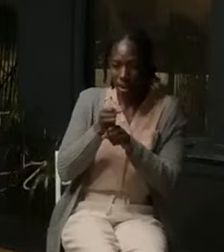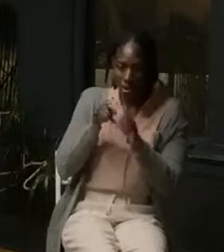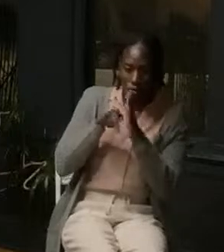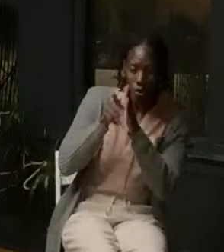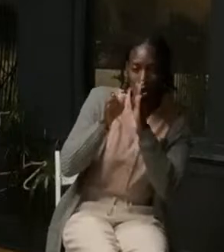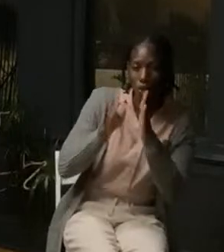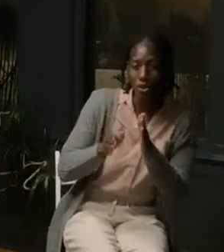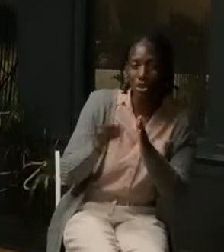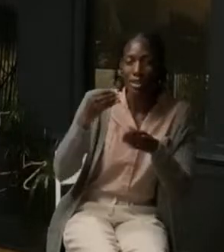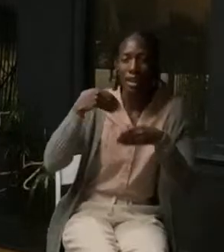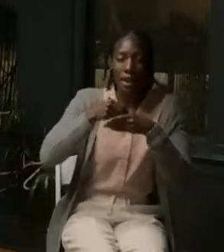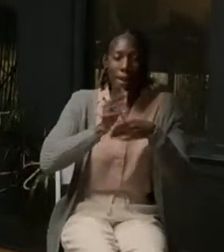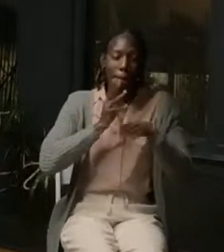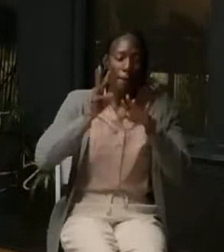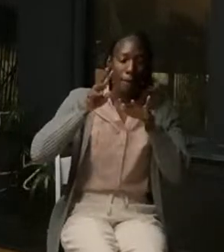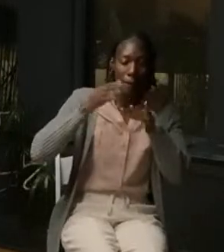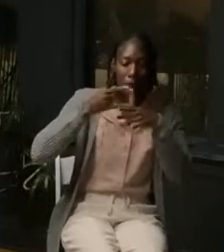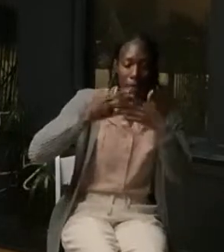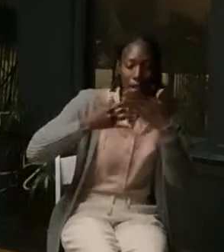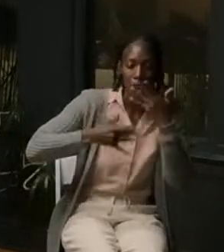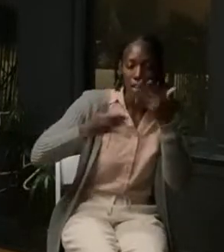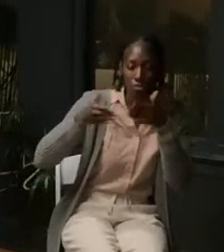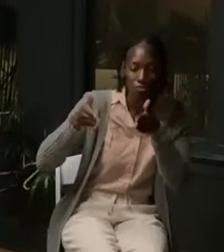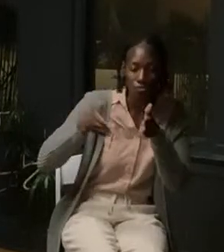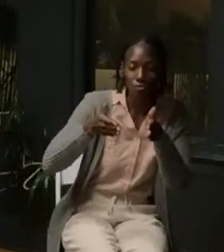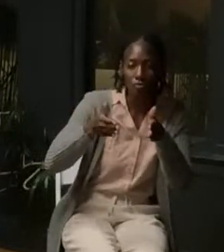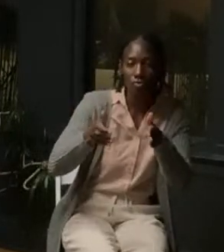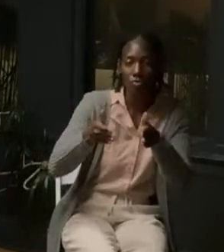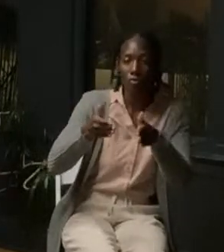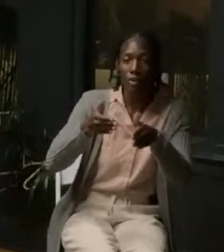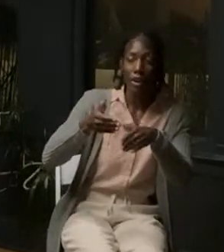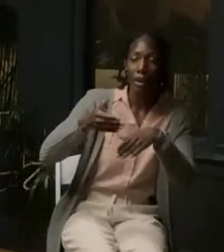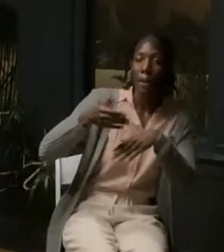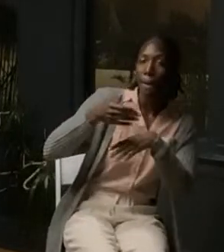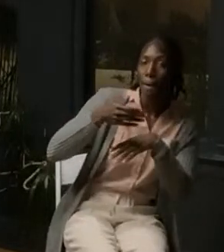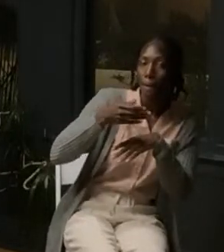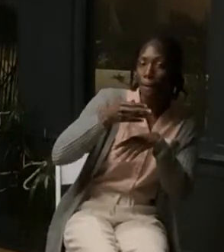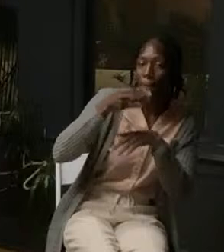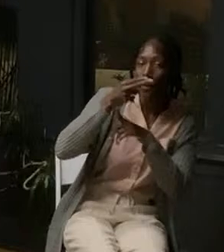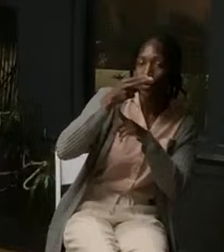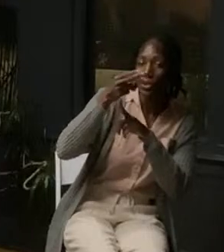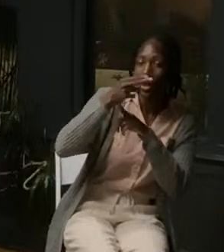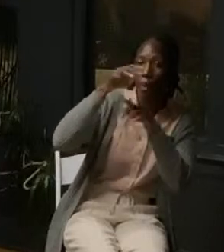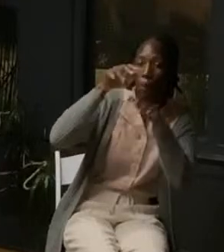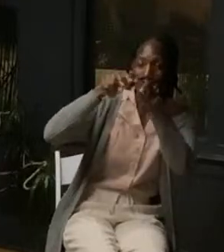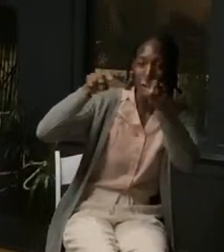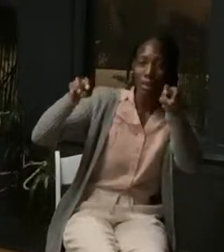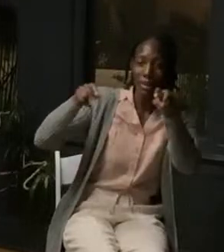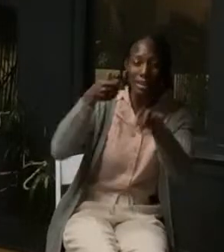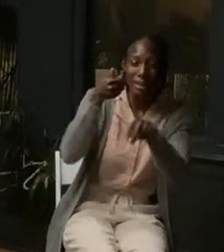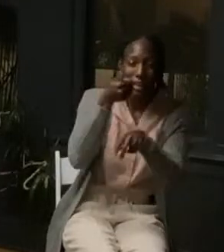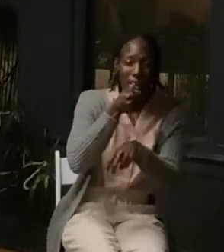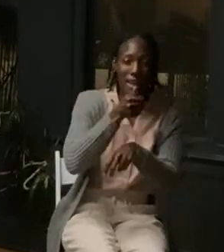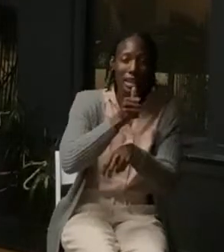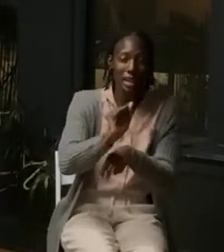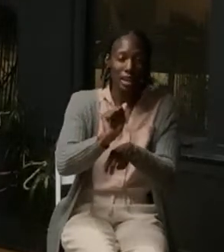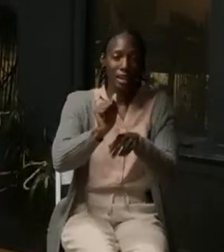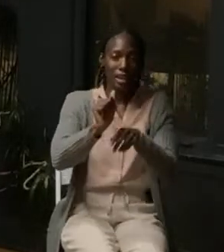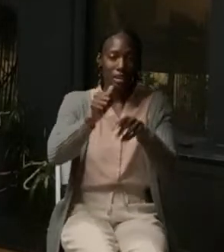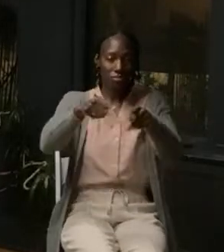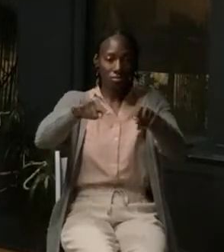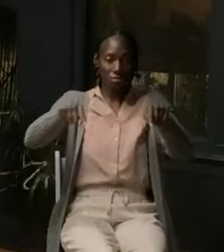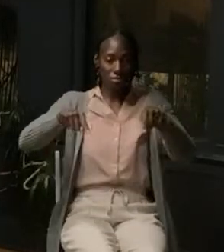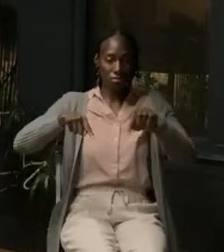bloody driveways and Harlem ballrooms and hotel balconies, every chalk outline in the hood, easily